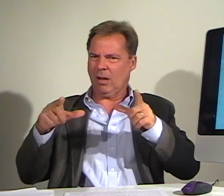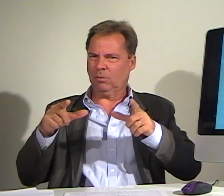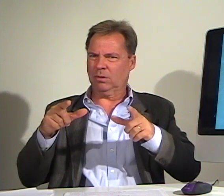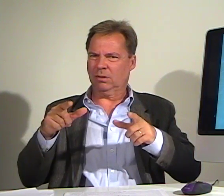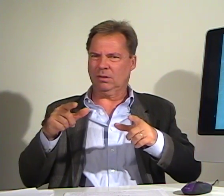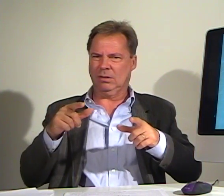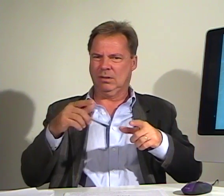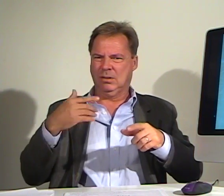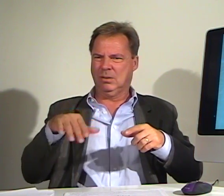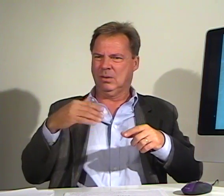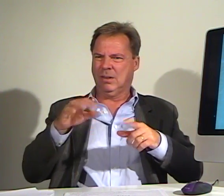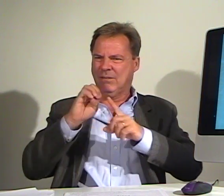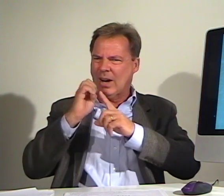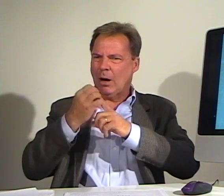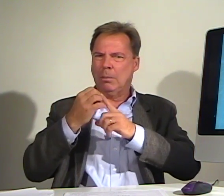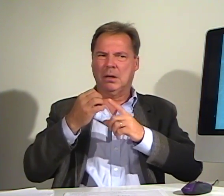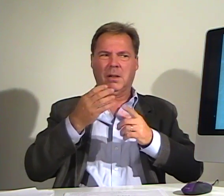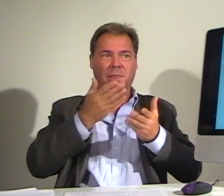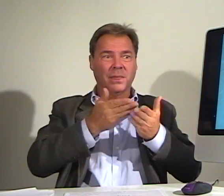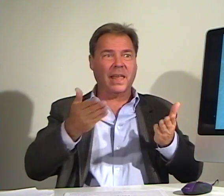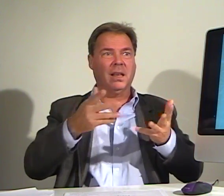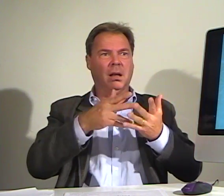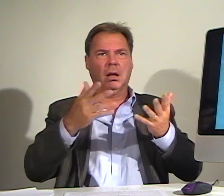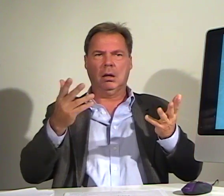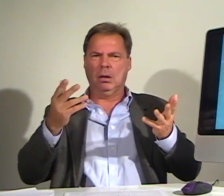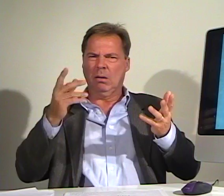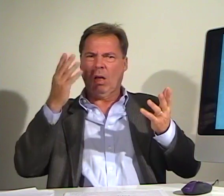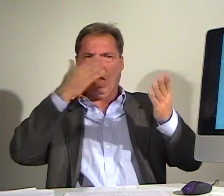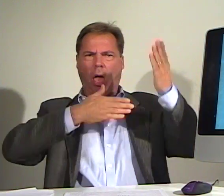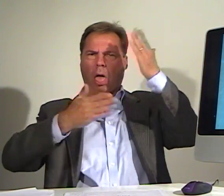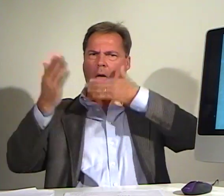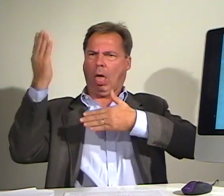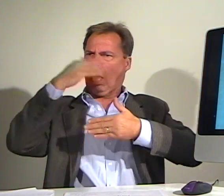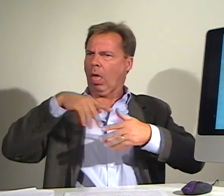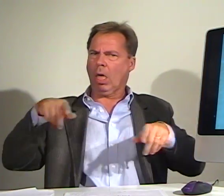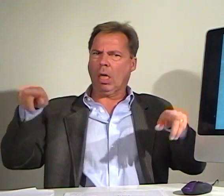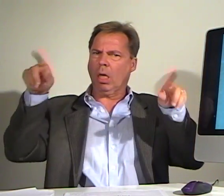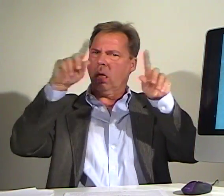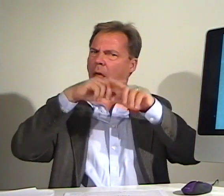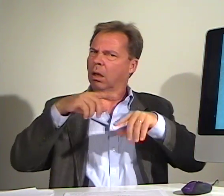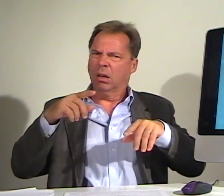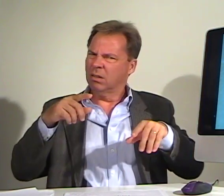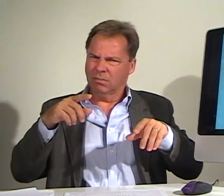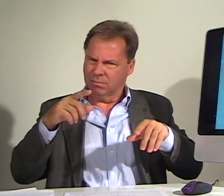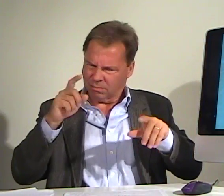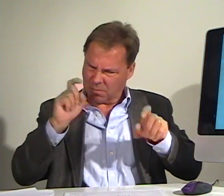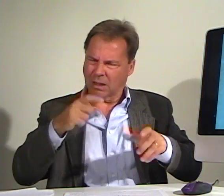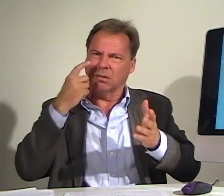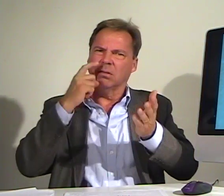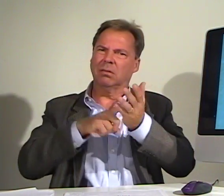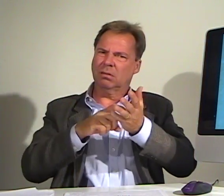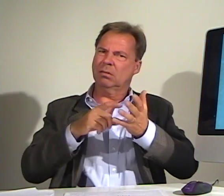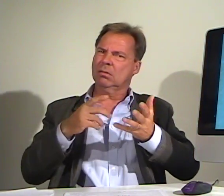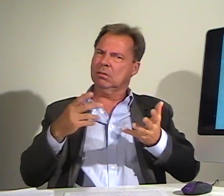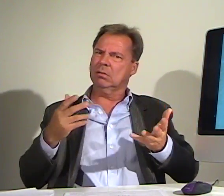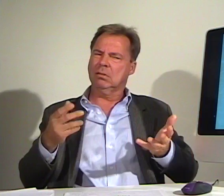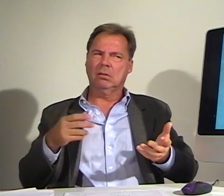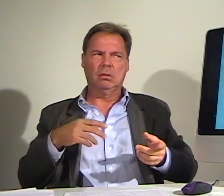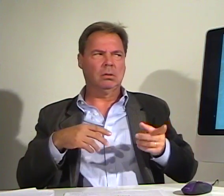being deaf. And sign language and a sign language environment is one way to do it. Instead of overlooking that, we really have to recognize